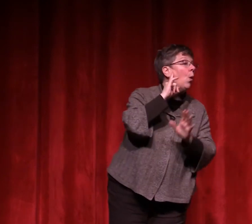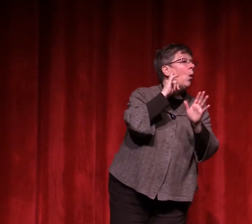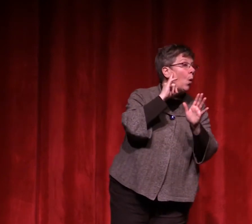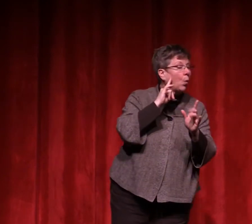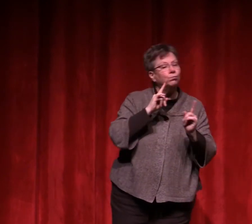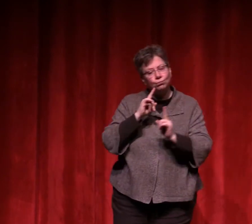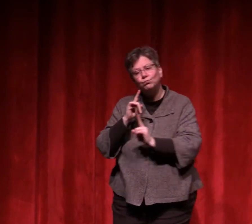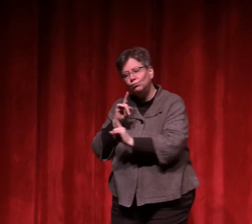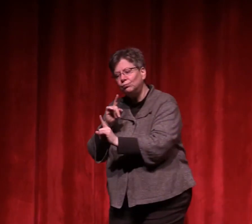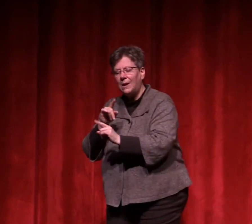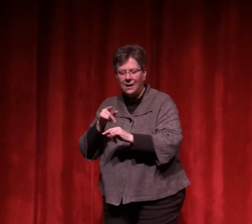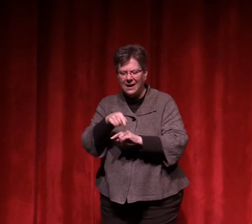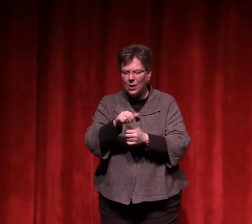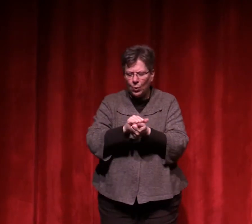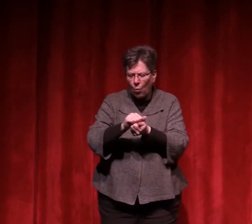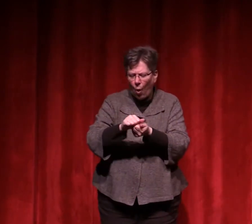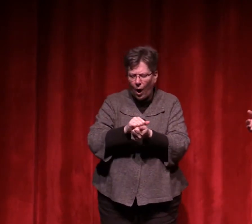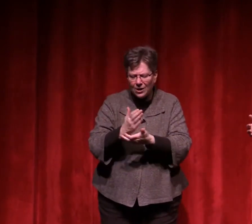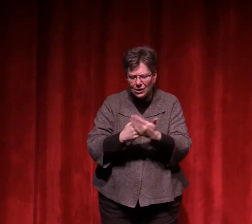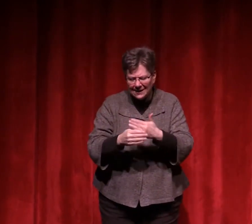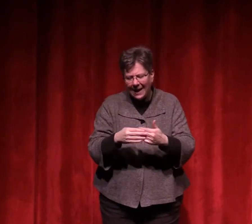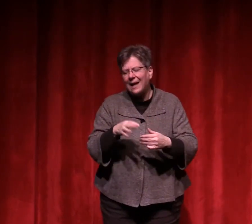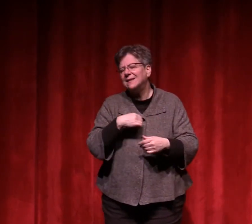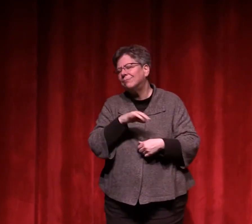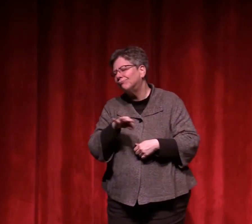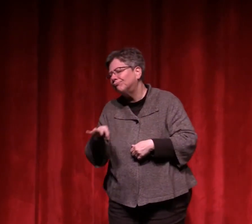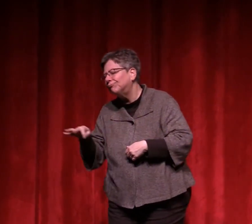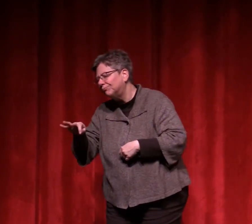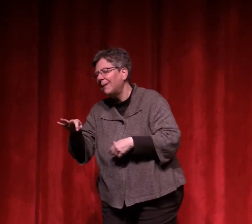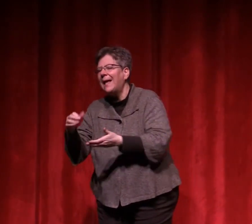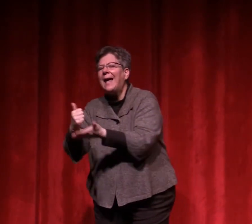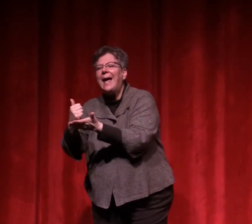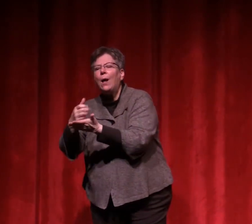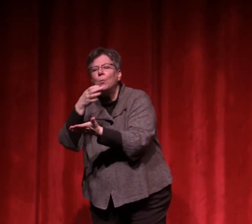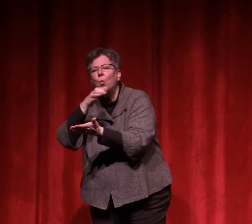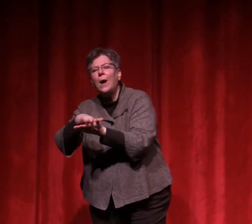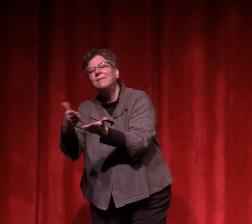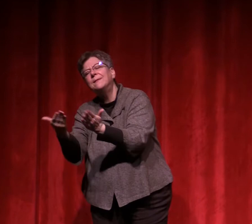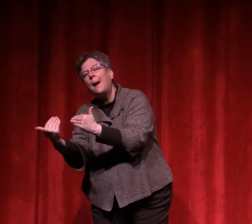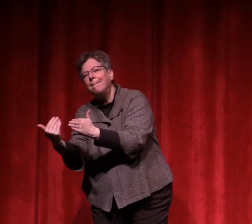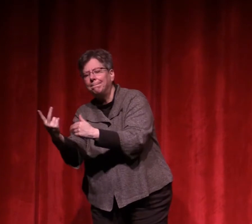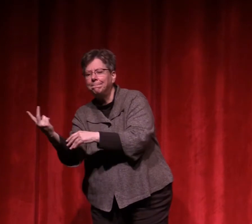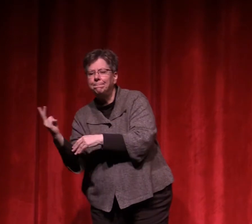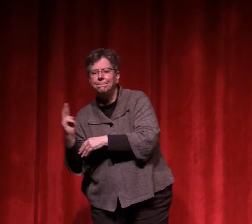and wash all the oil products off his hands and bring her back out to help us out.